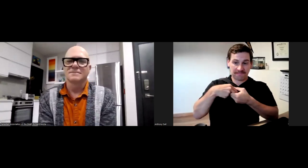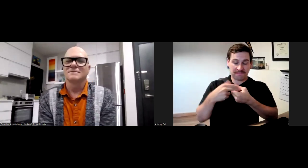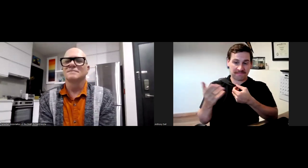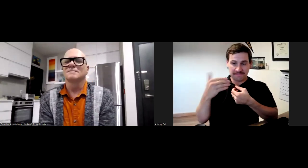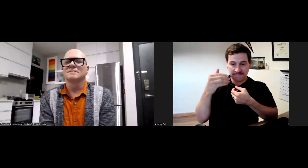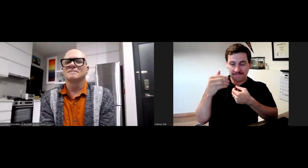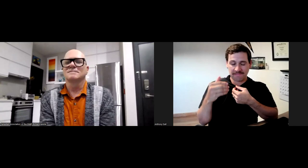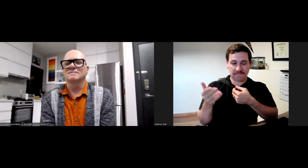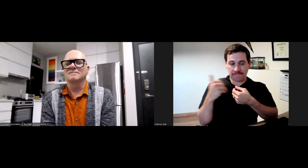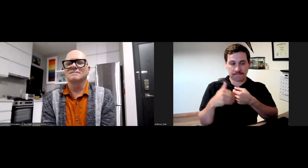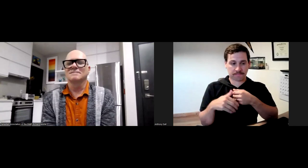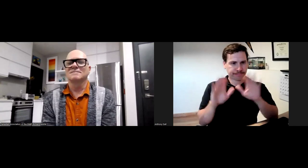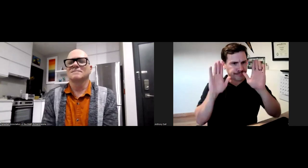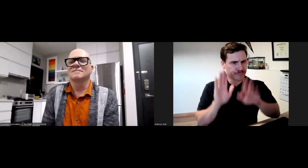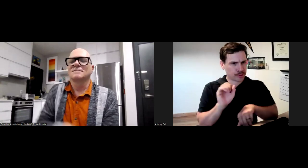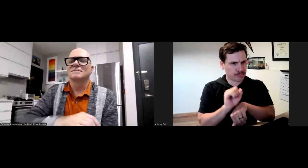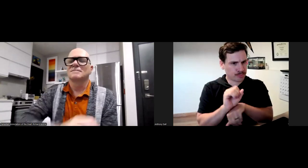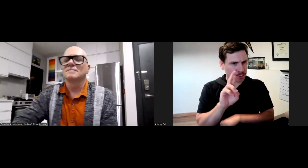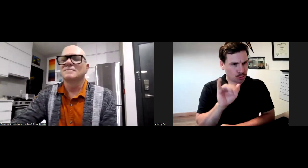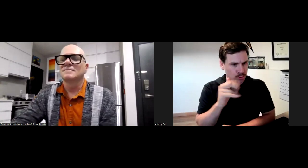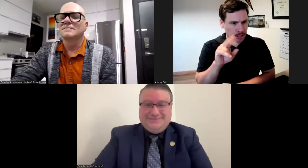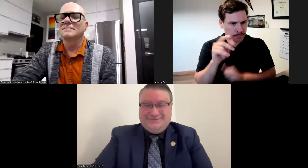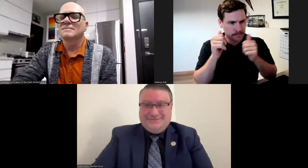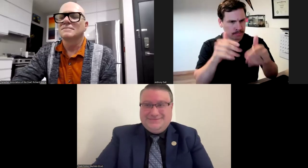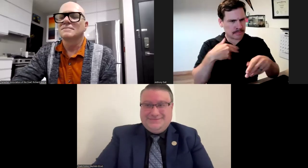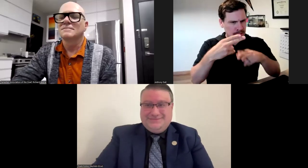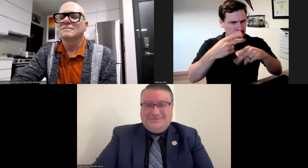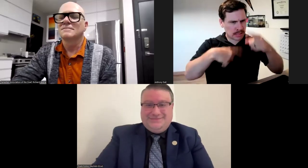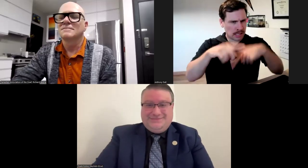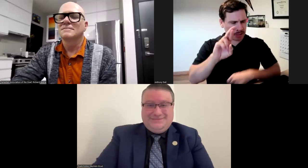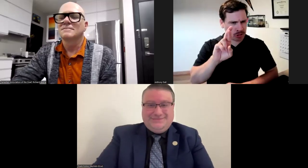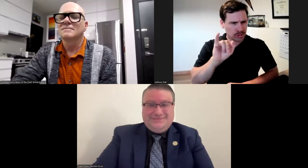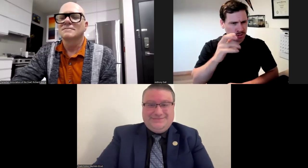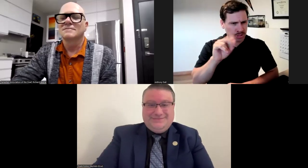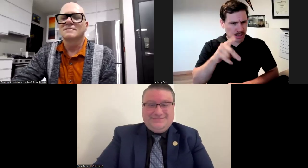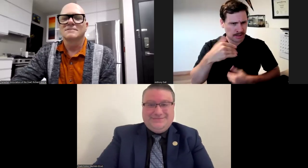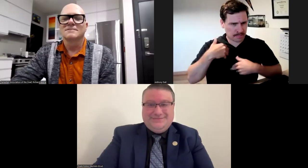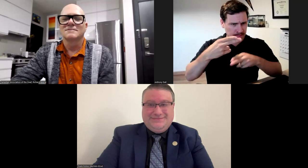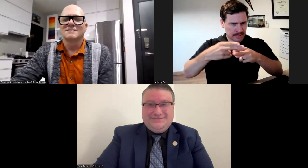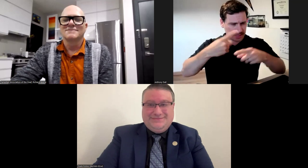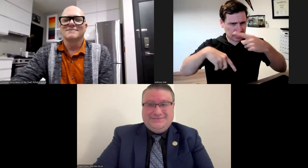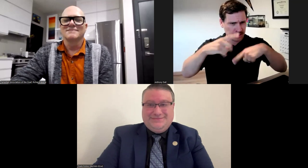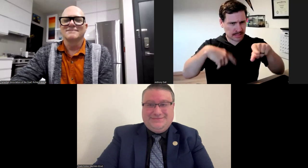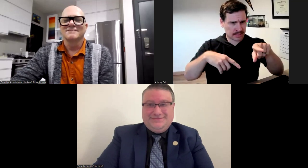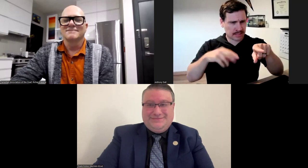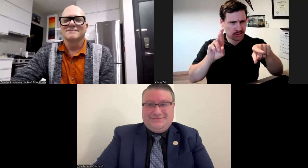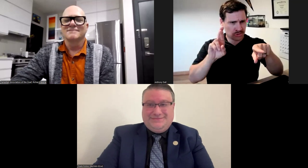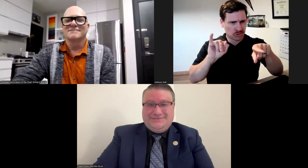And Frank, I'll ask you to turn your camera back on and join us. Richard, thank you so much. I missed you